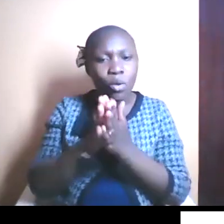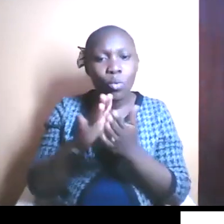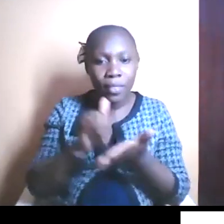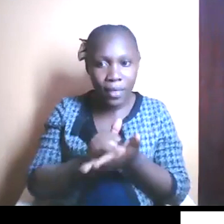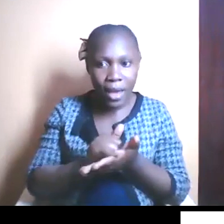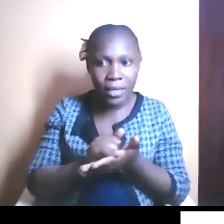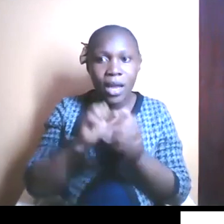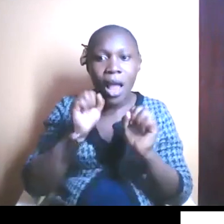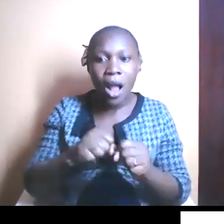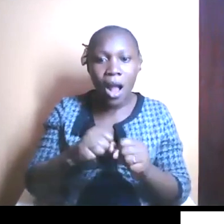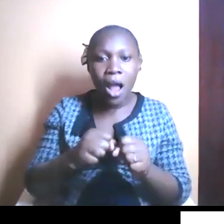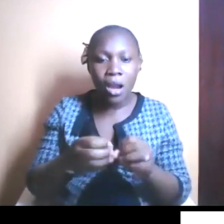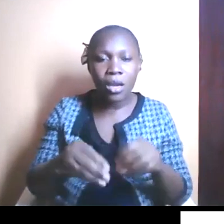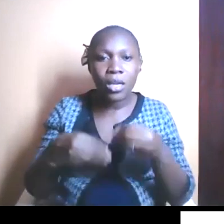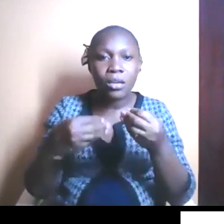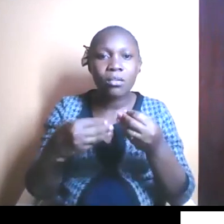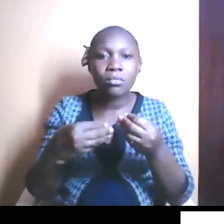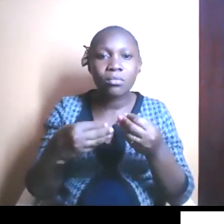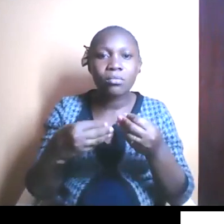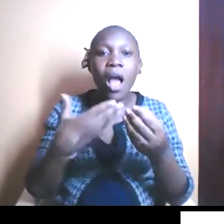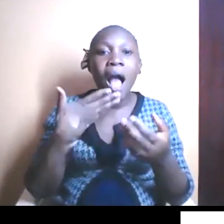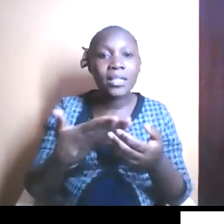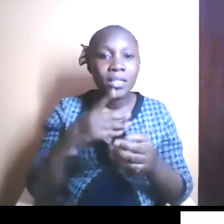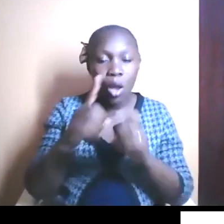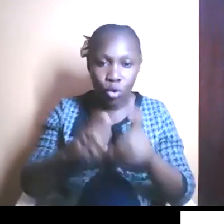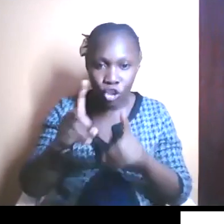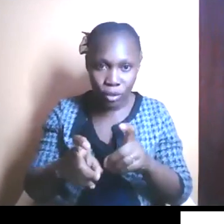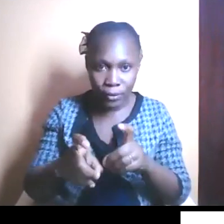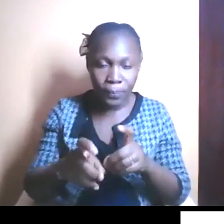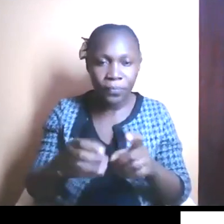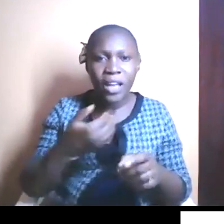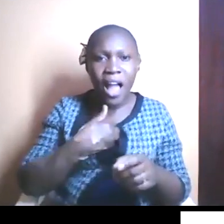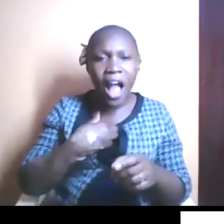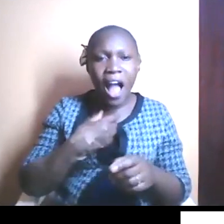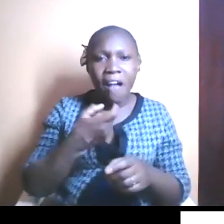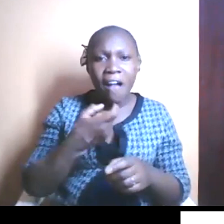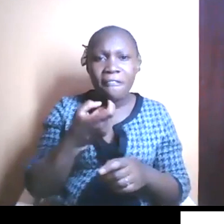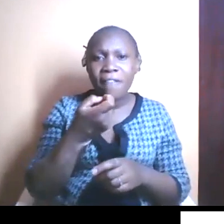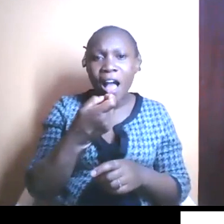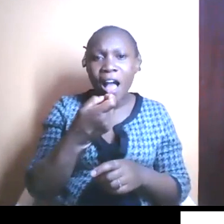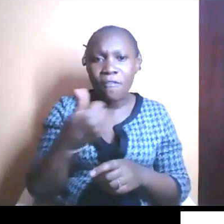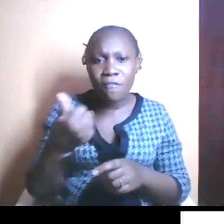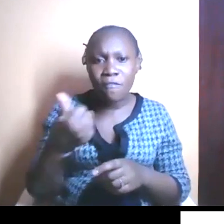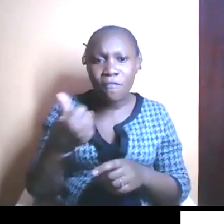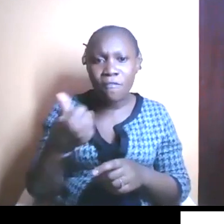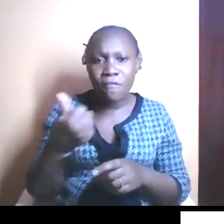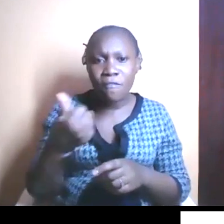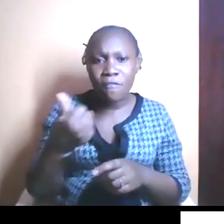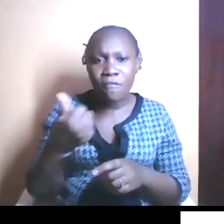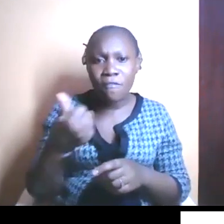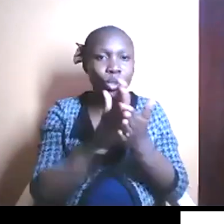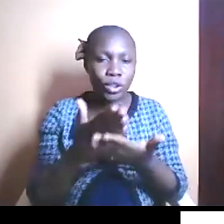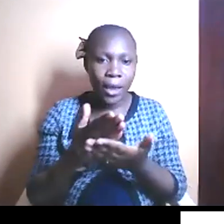had already, I had a few slides to share. Maybe I can only share one in the interest